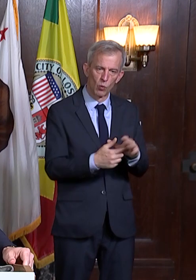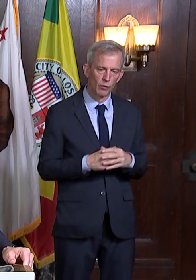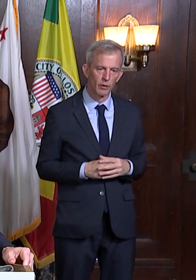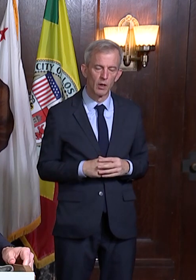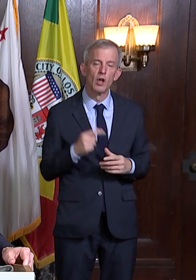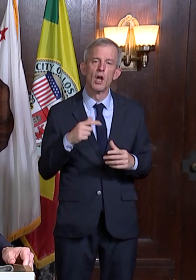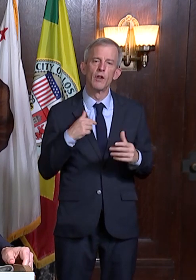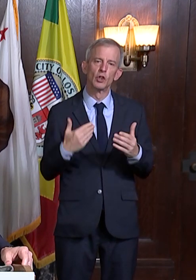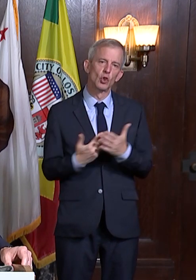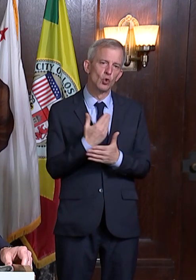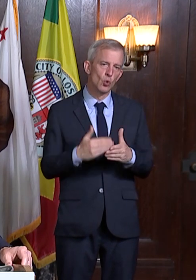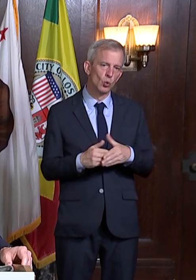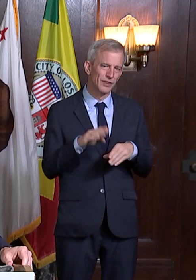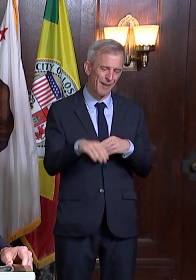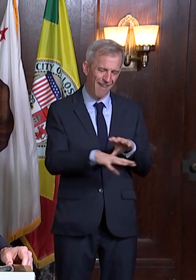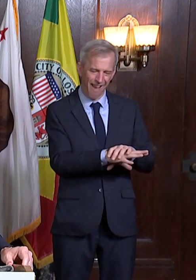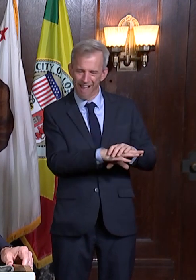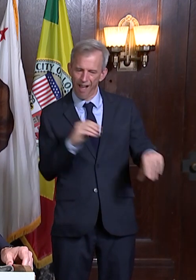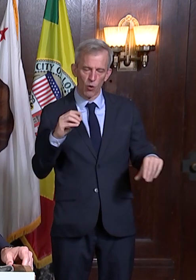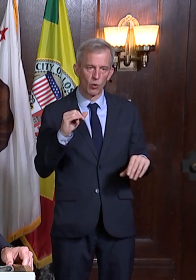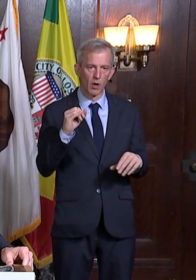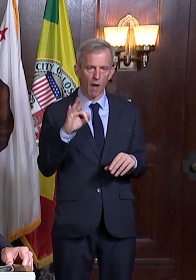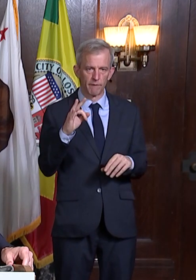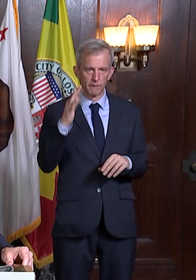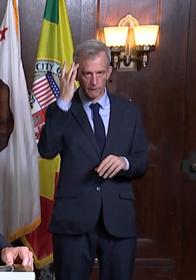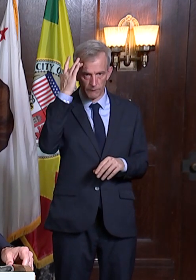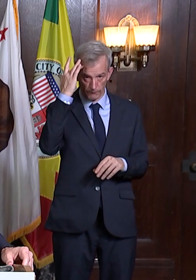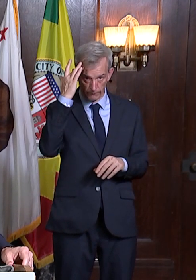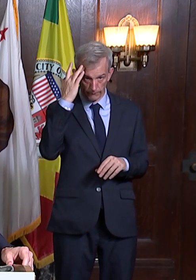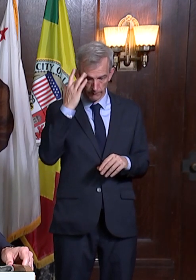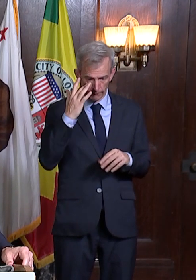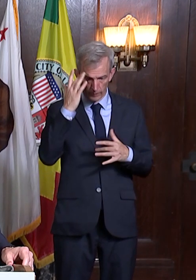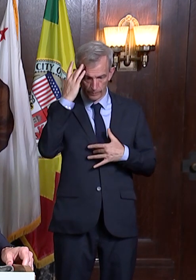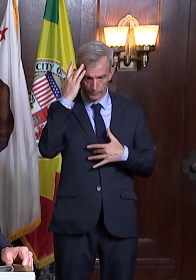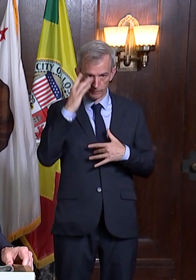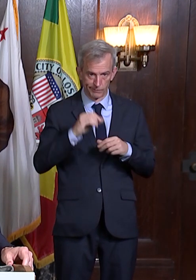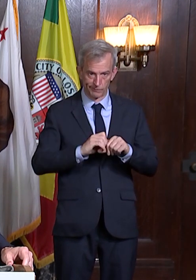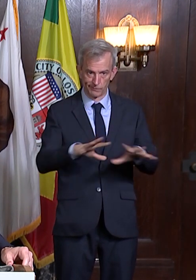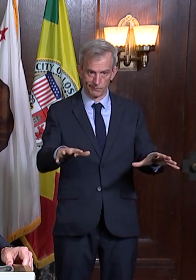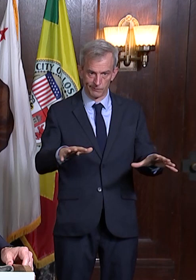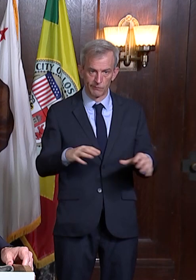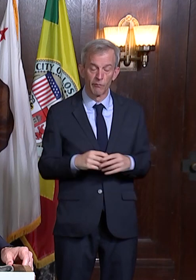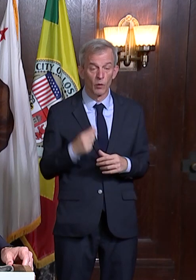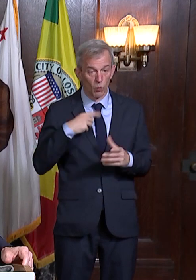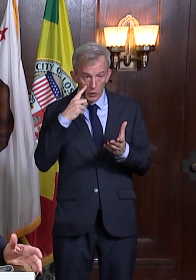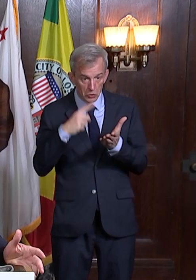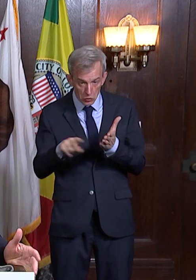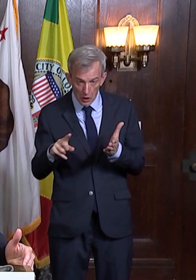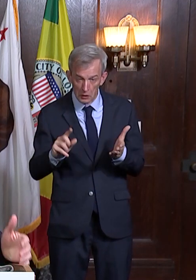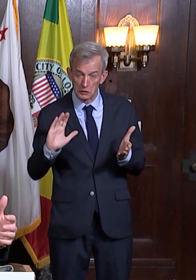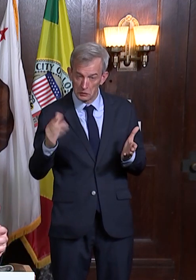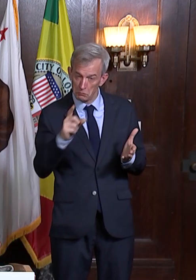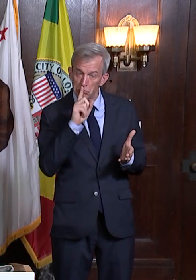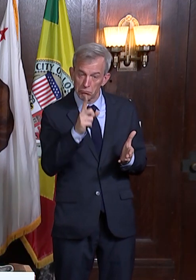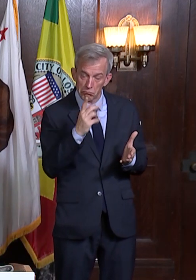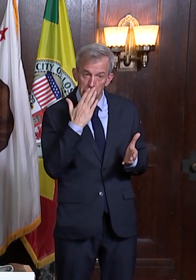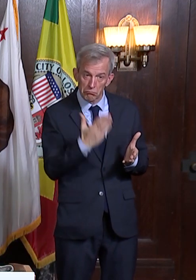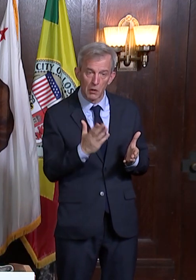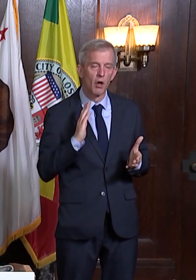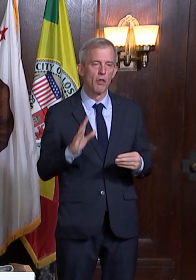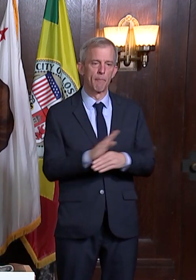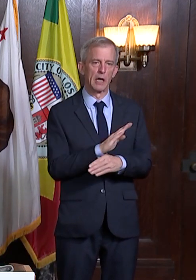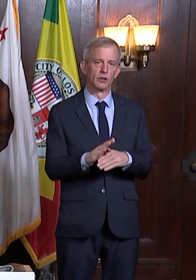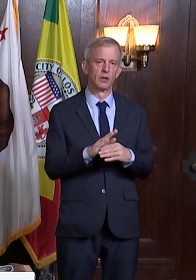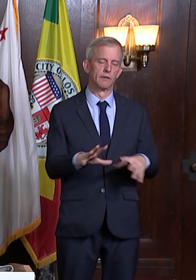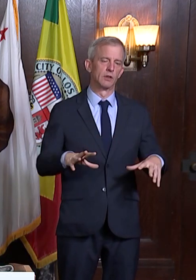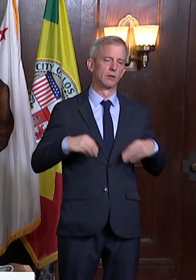our businesses. And I have to say it's working really well. When I've checked in with the county and as the county shared this week, our businesses are embracing this. I thank